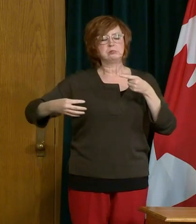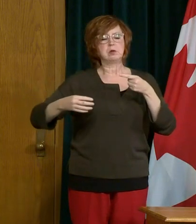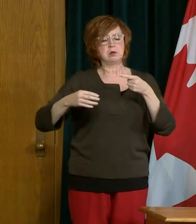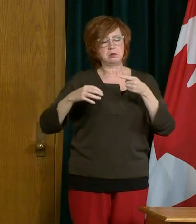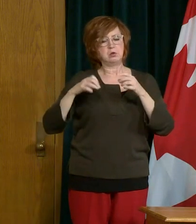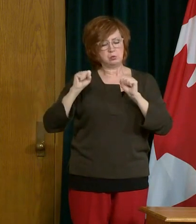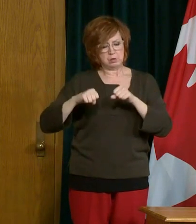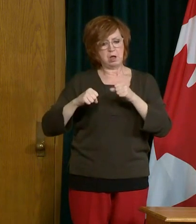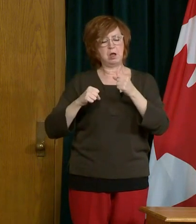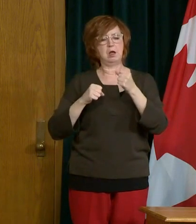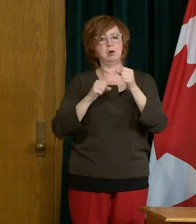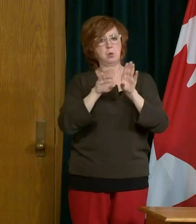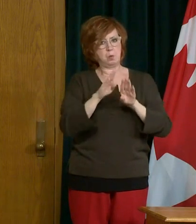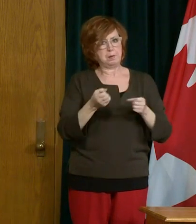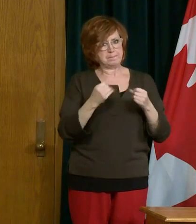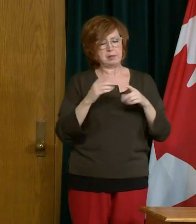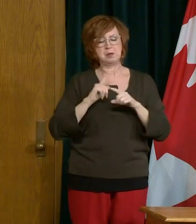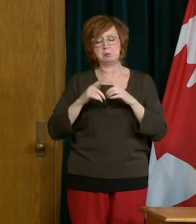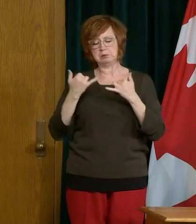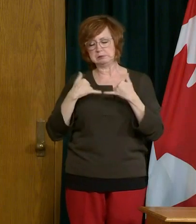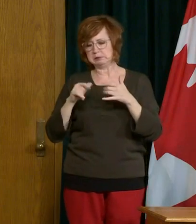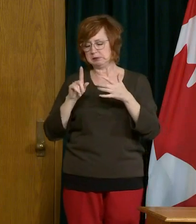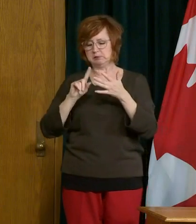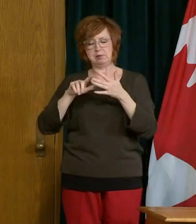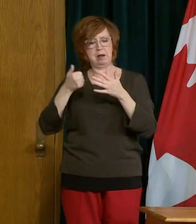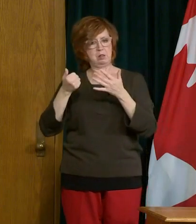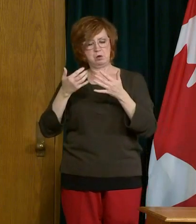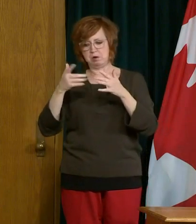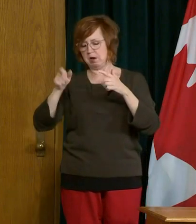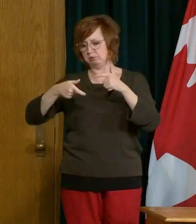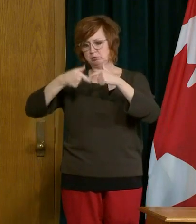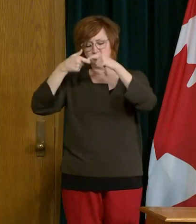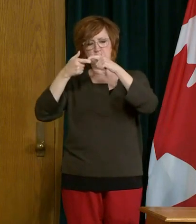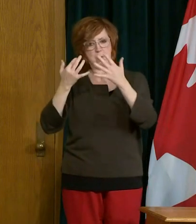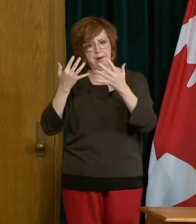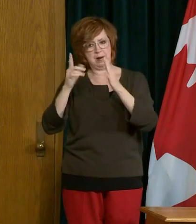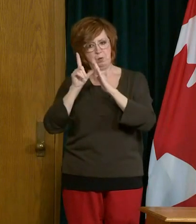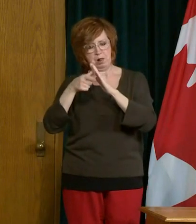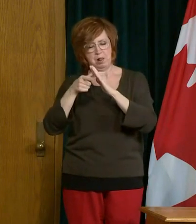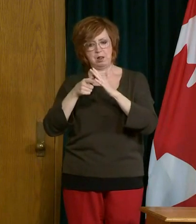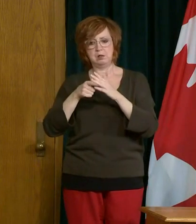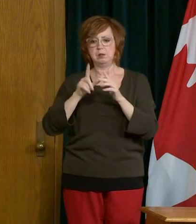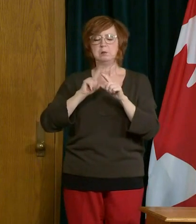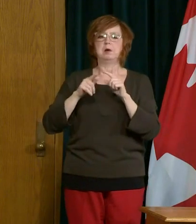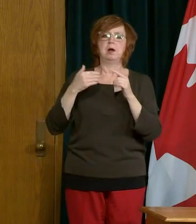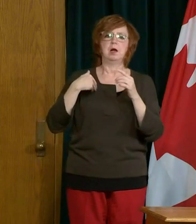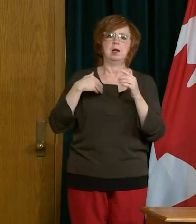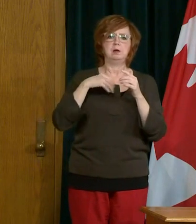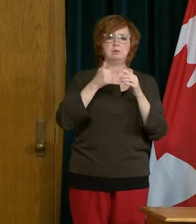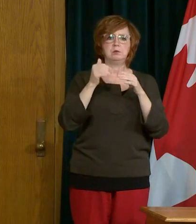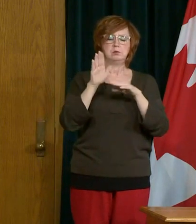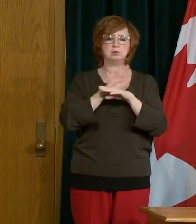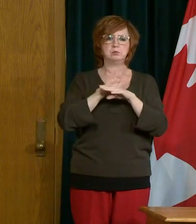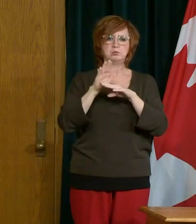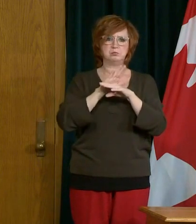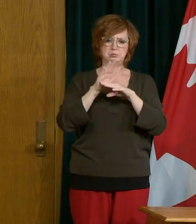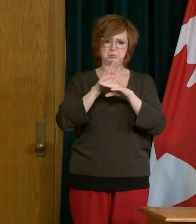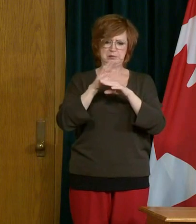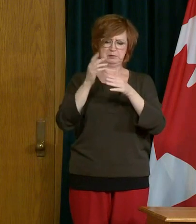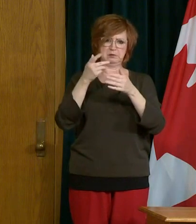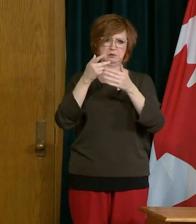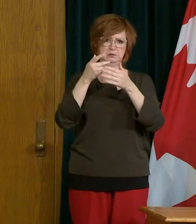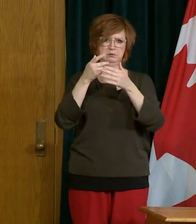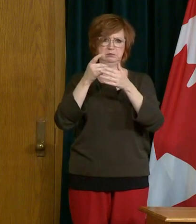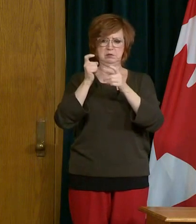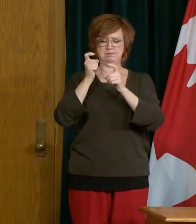businesses. The Saskatchewan Small Business Emergency Payment Program has already provided payments for up to $5,000 to